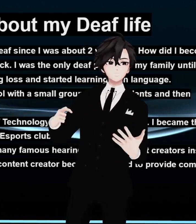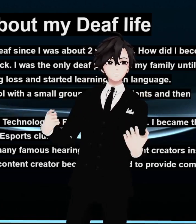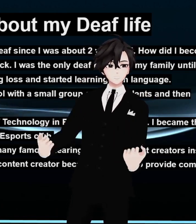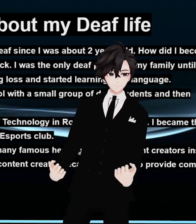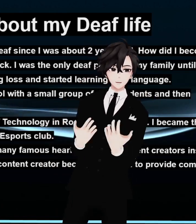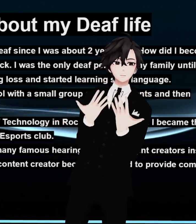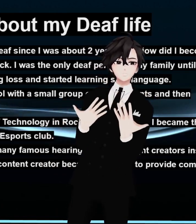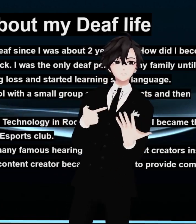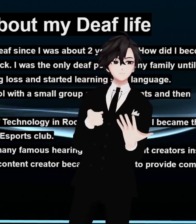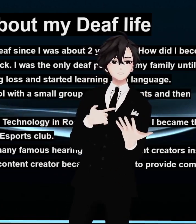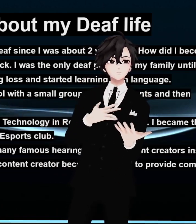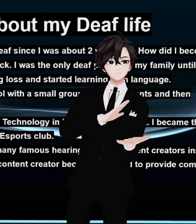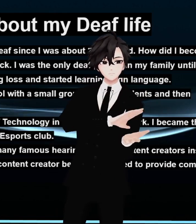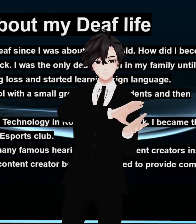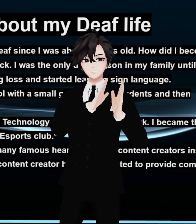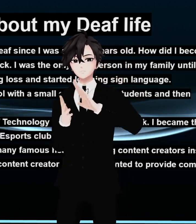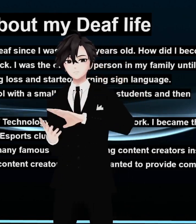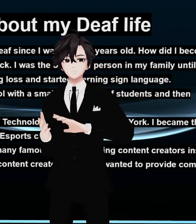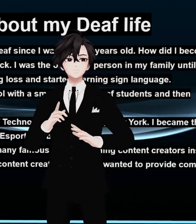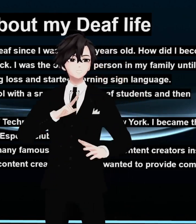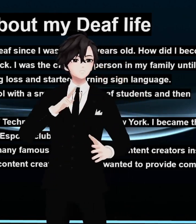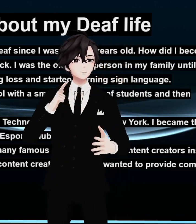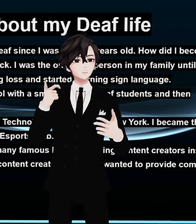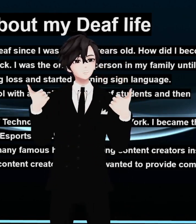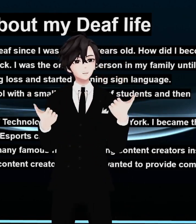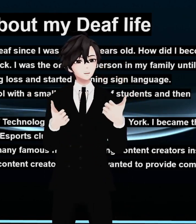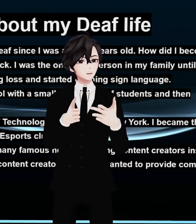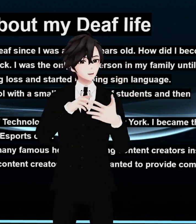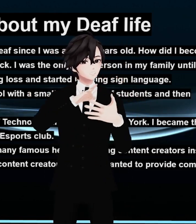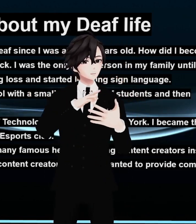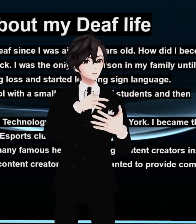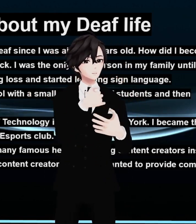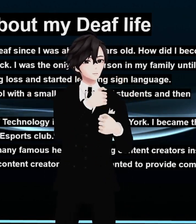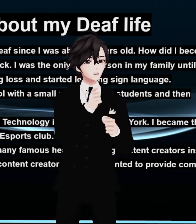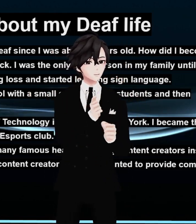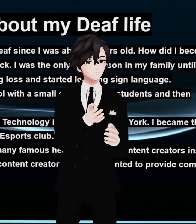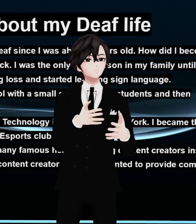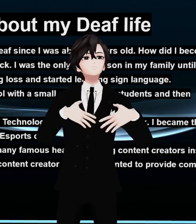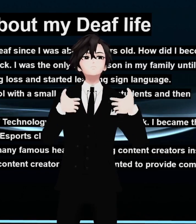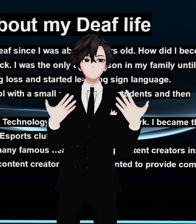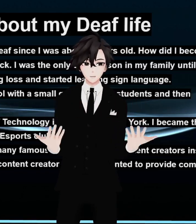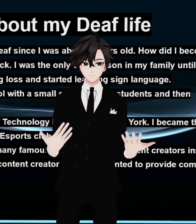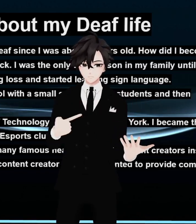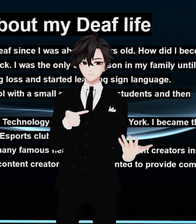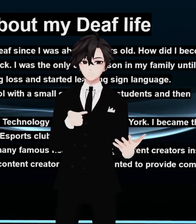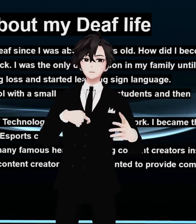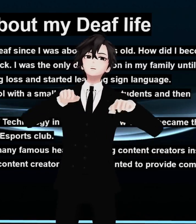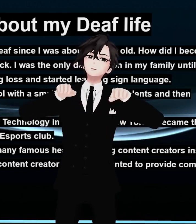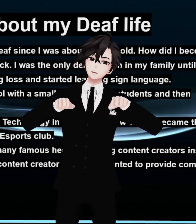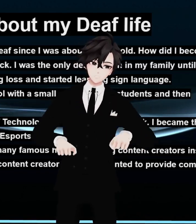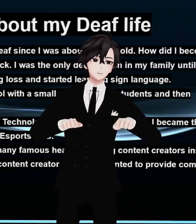gaming YouTubers. They have greatly inspired me in order to become a gaming content creator.